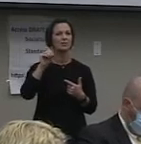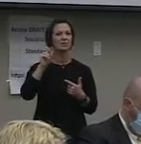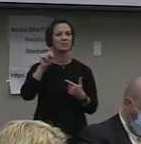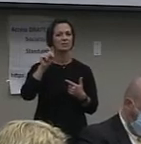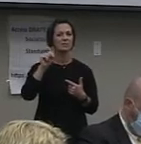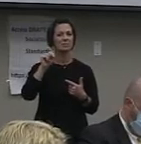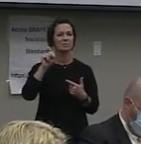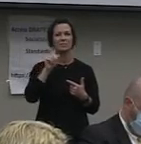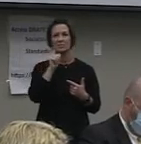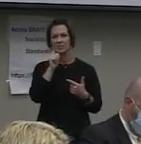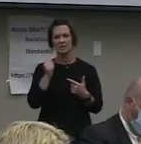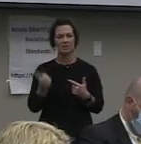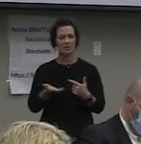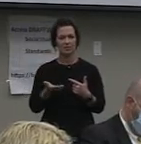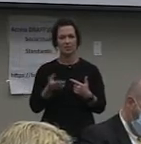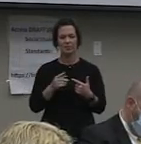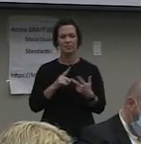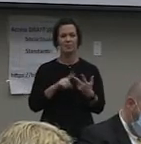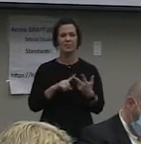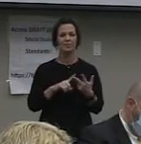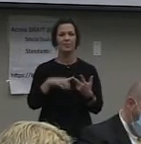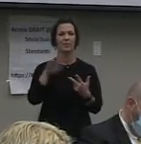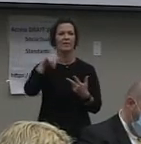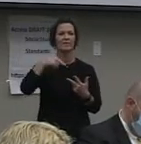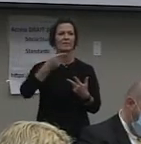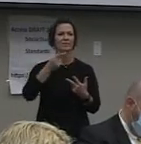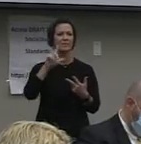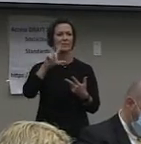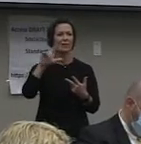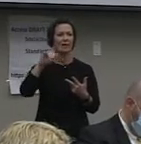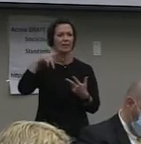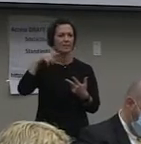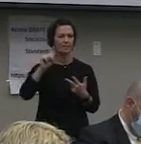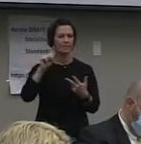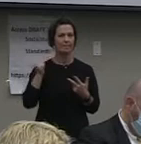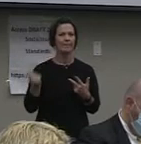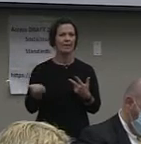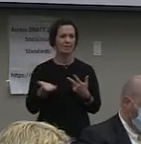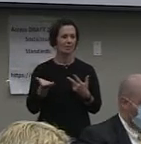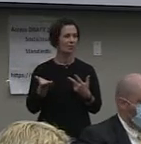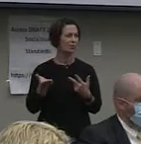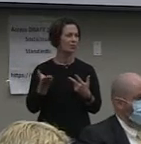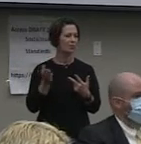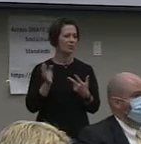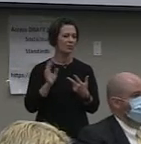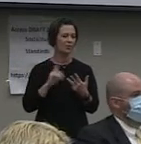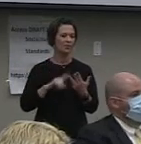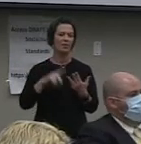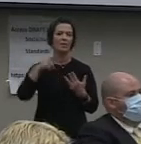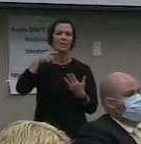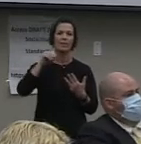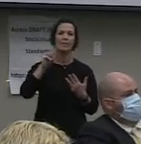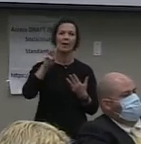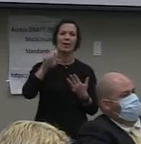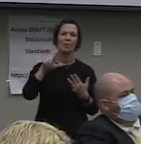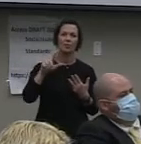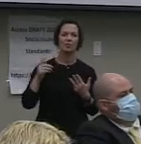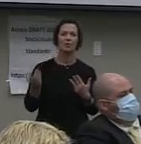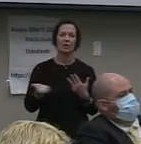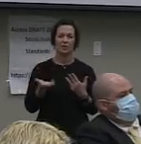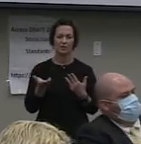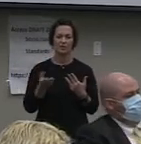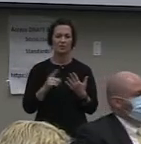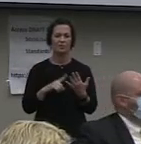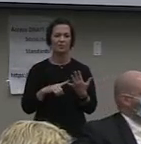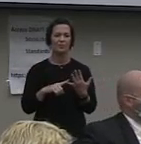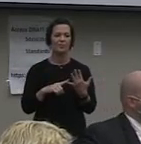Nikki Patterson is not in attendance. Chandra Phillips. Present. Chandra Phillips is present. Carla Powell. Present. Carla Powell